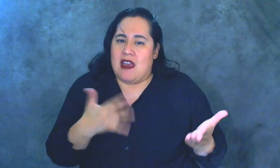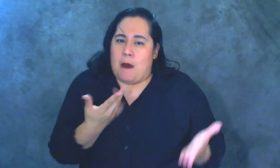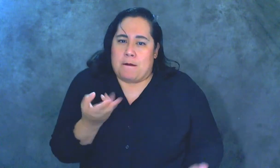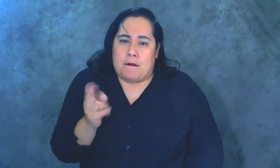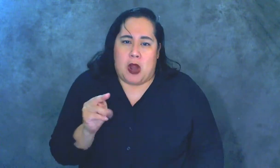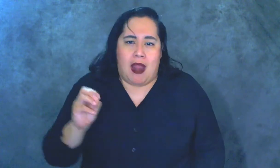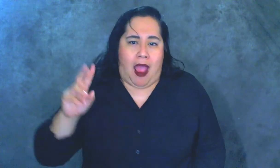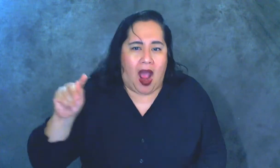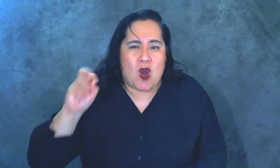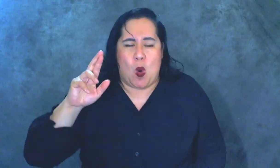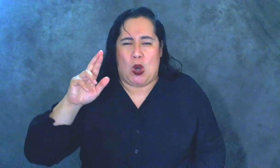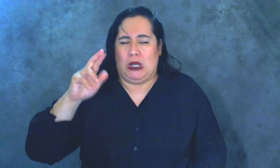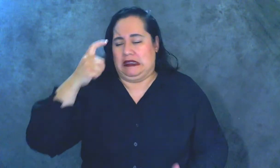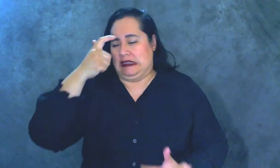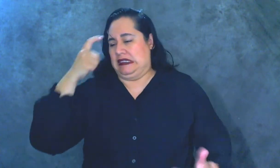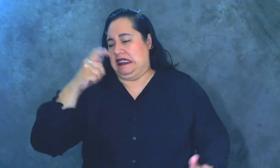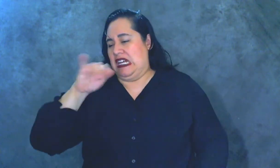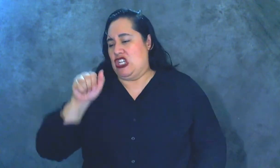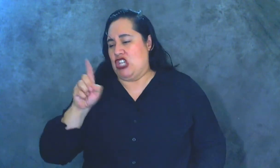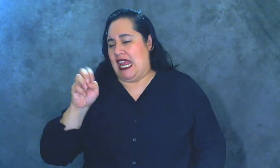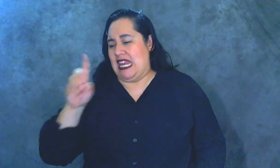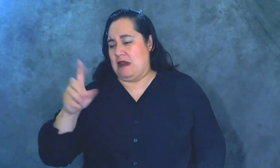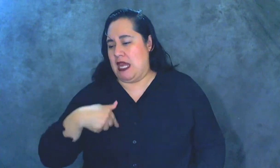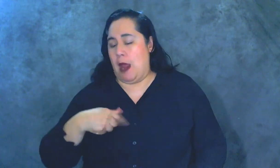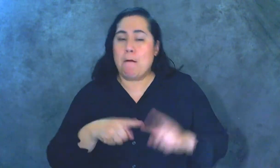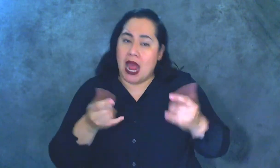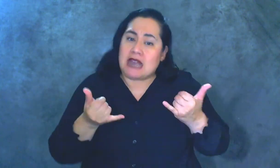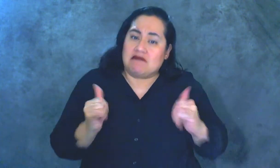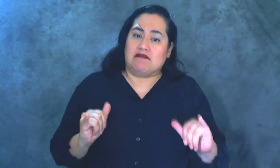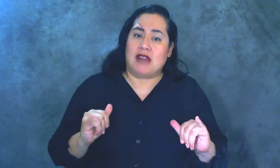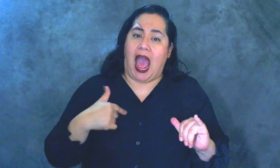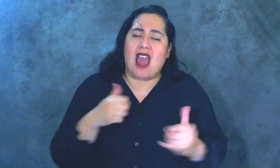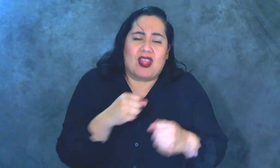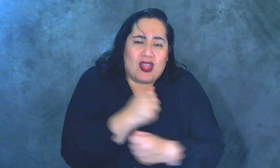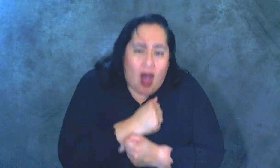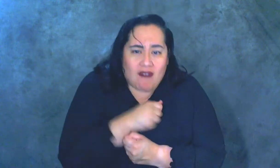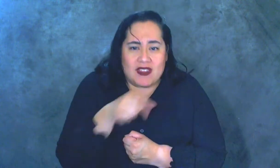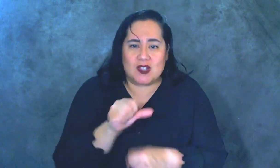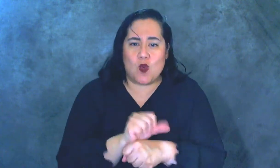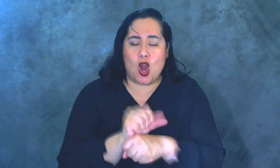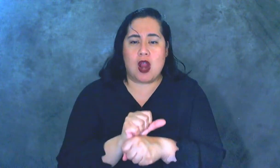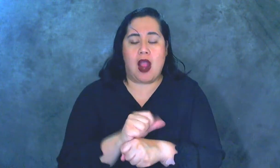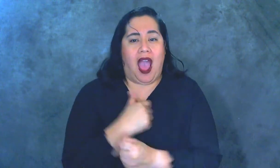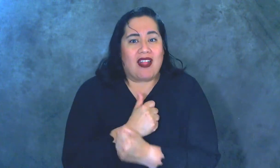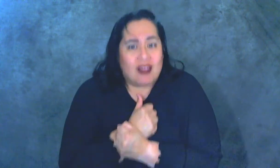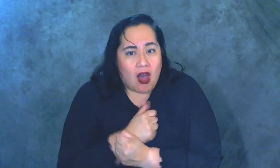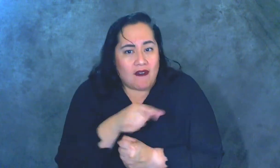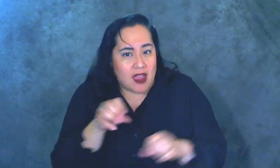have jaded me, but nevertheless, I love this work. I love the opportunity,